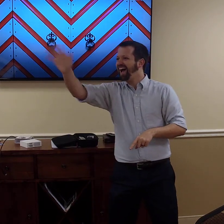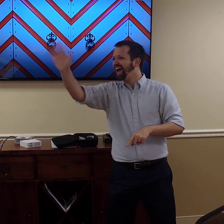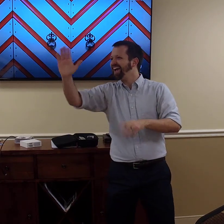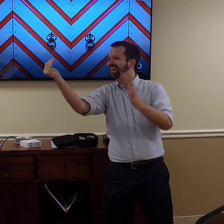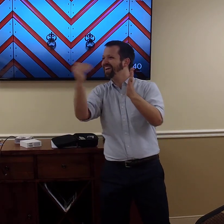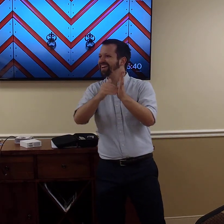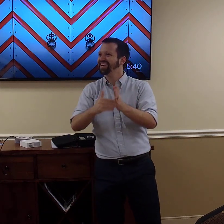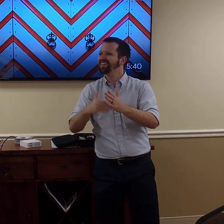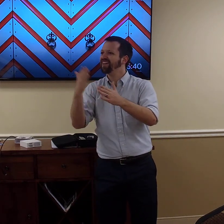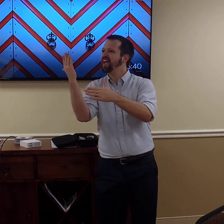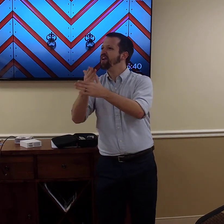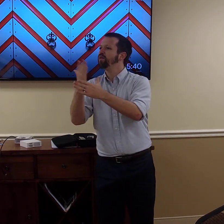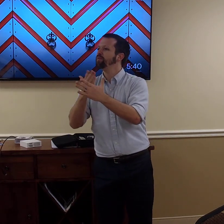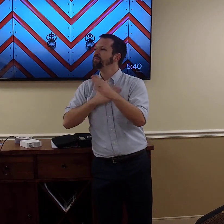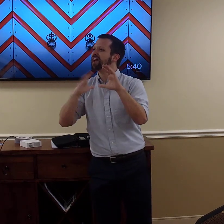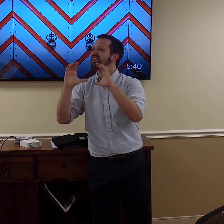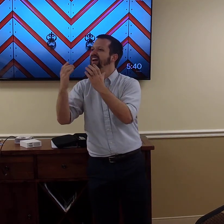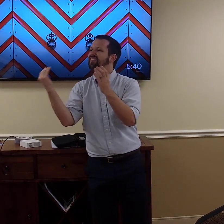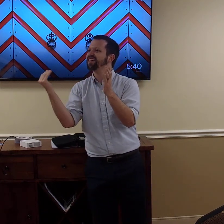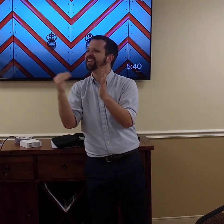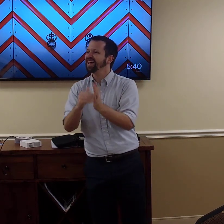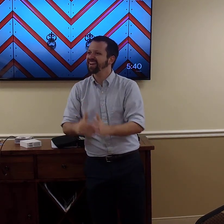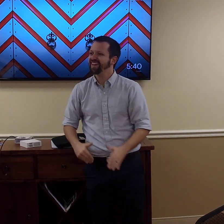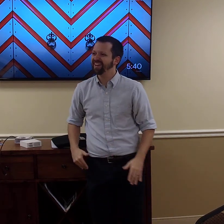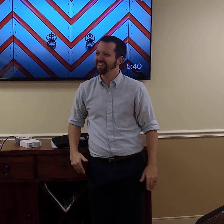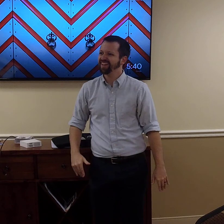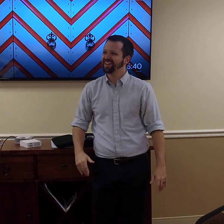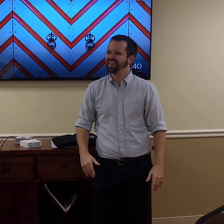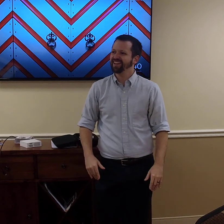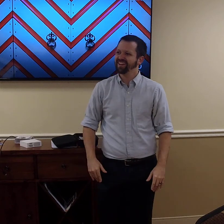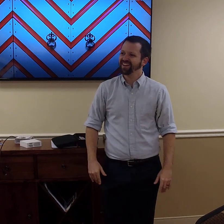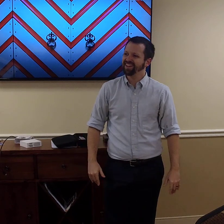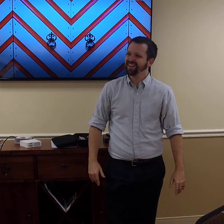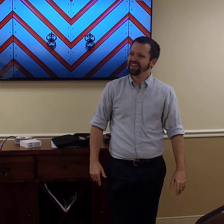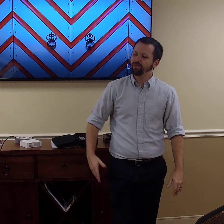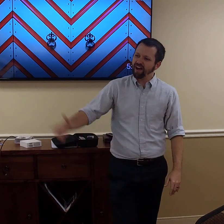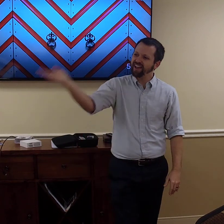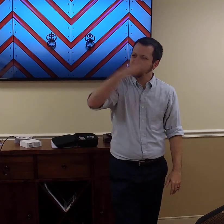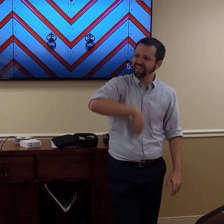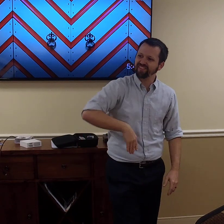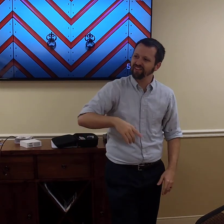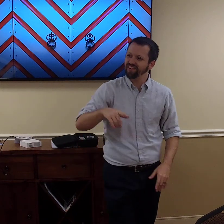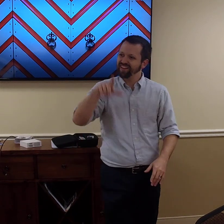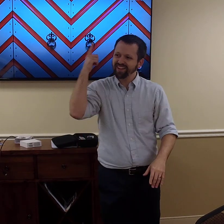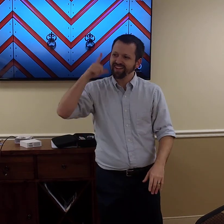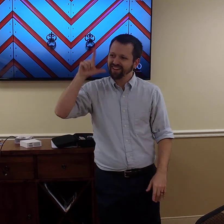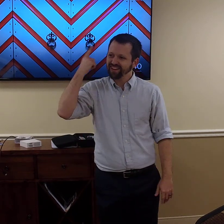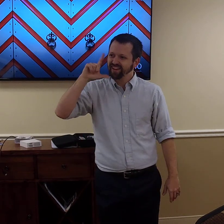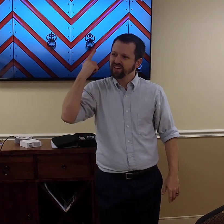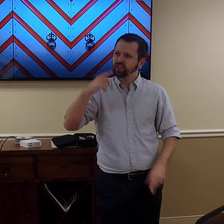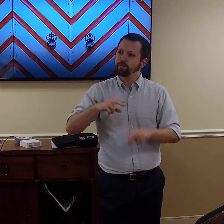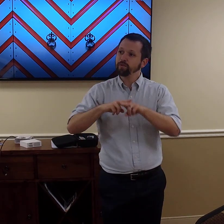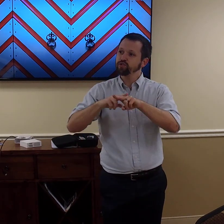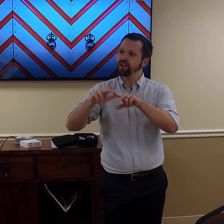Hi again. Interrupting my class again. Come on in, Liesel. Do you remember Train